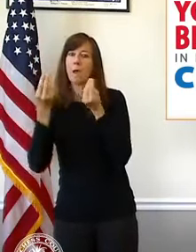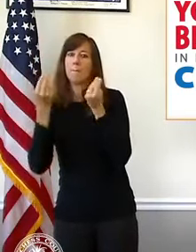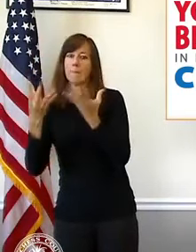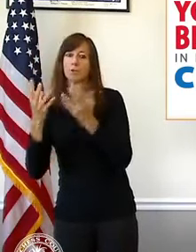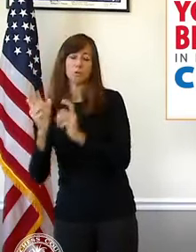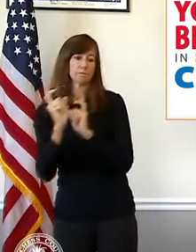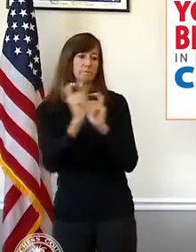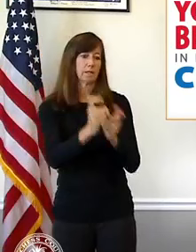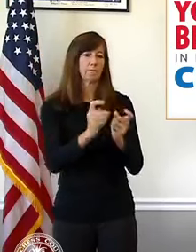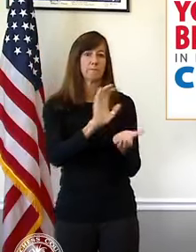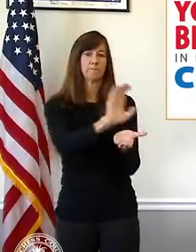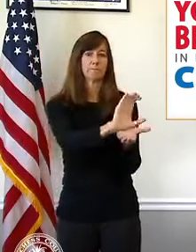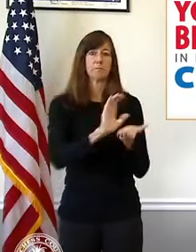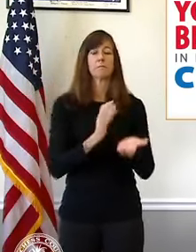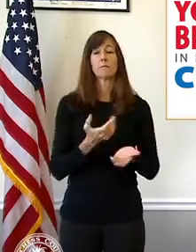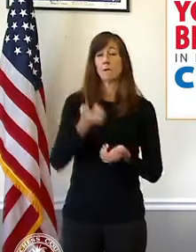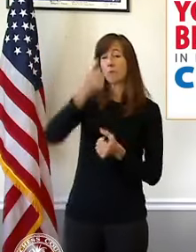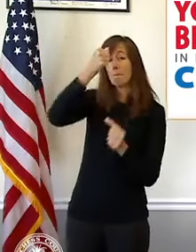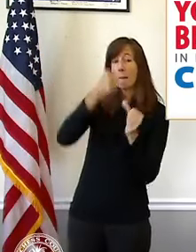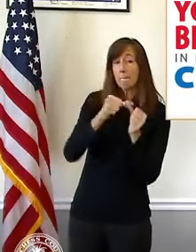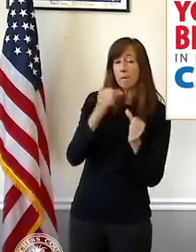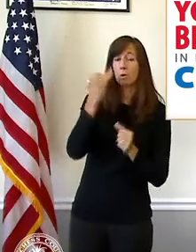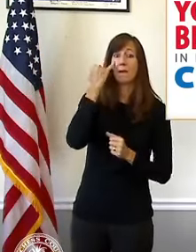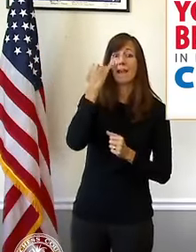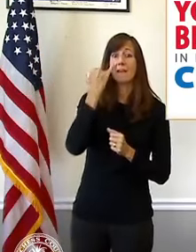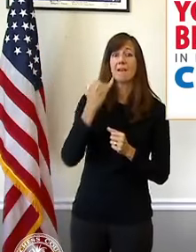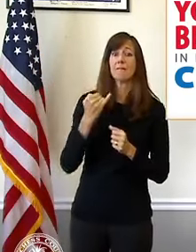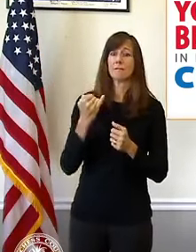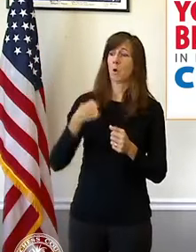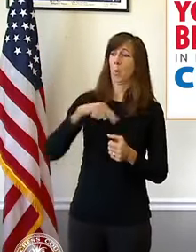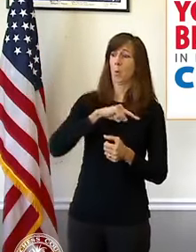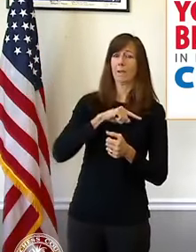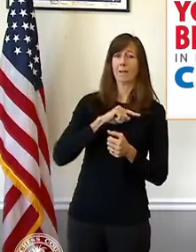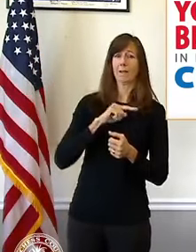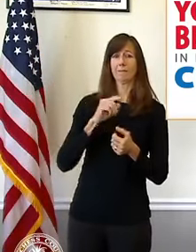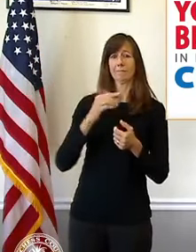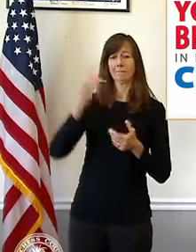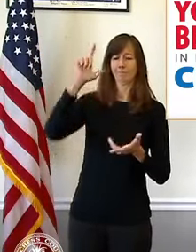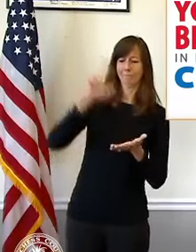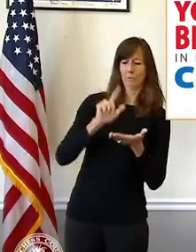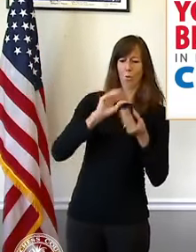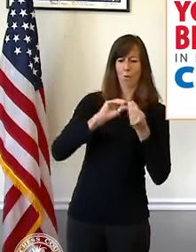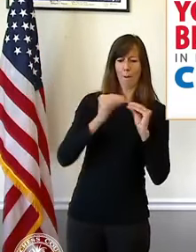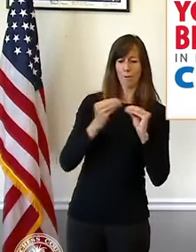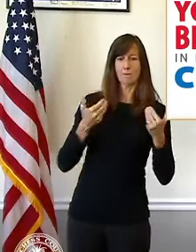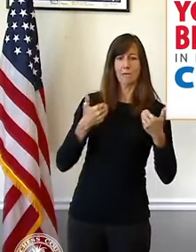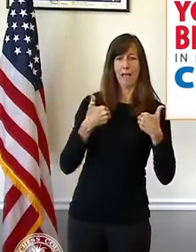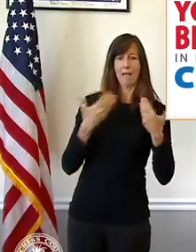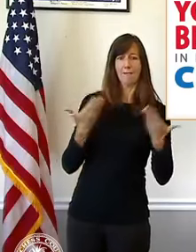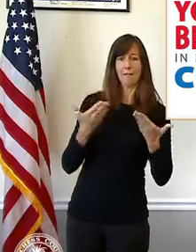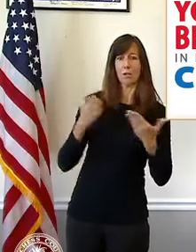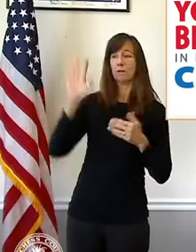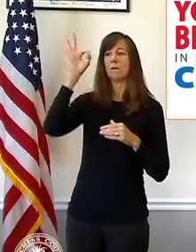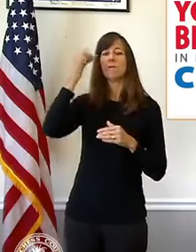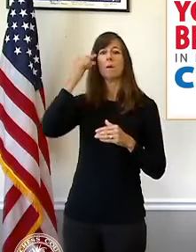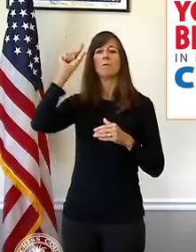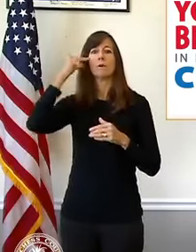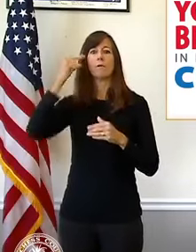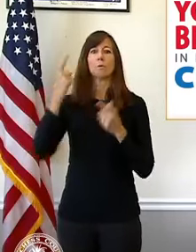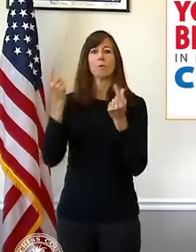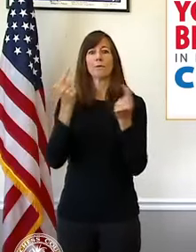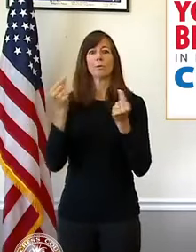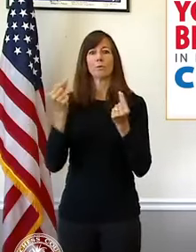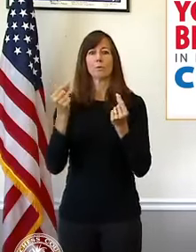is. So it's not like we're saying, well, let's hoard these dollars. The federal government will divide it up based on their budgets, but it is based